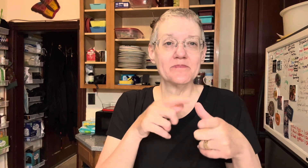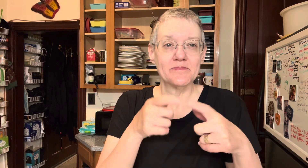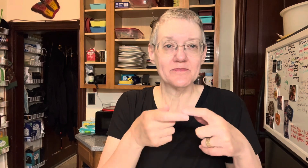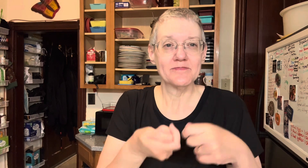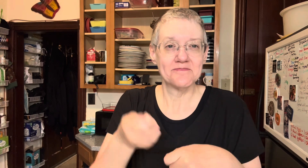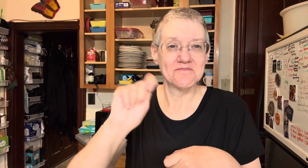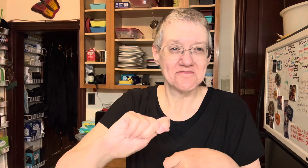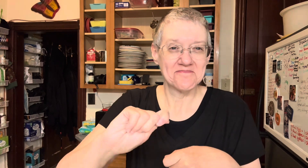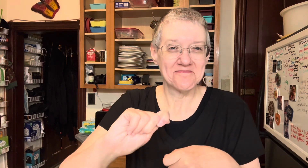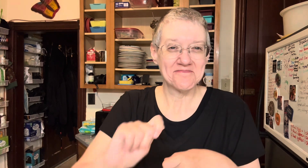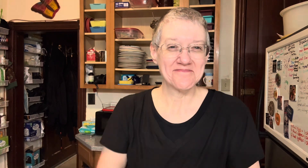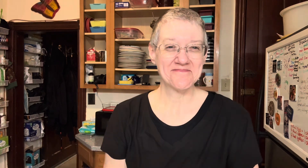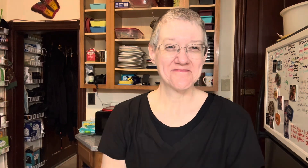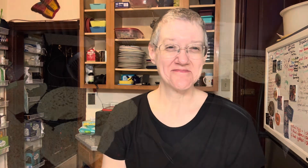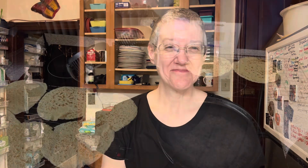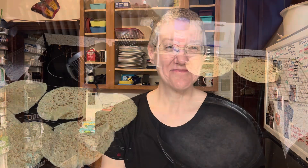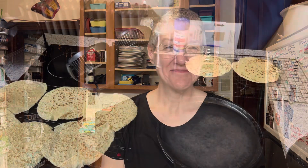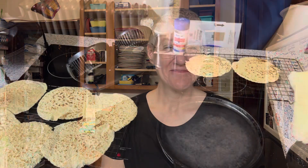bubble on the top. That's when you know to flip it over.